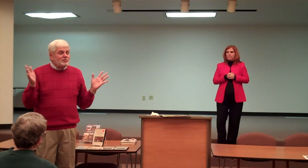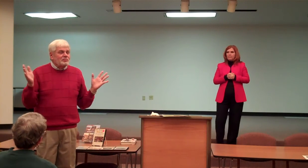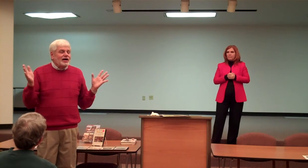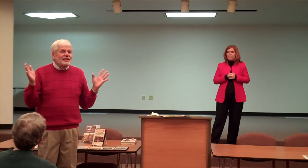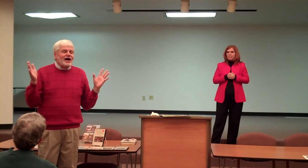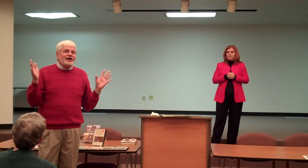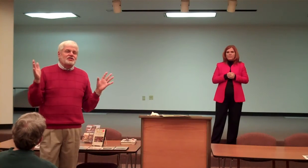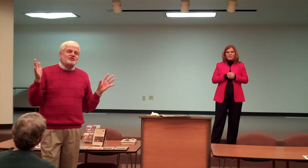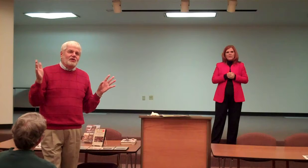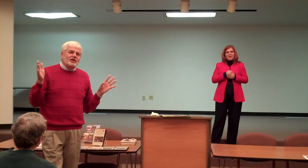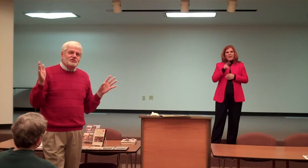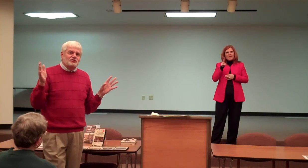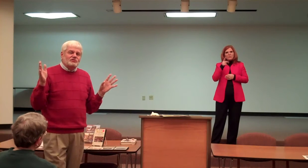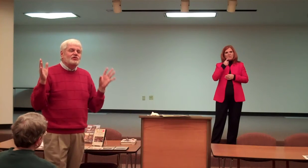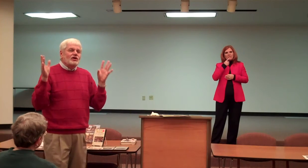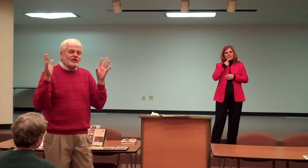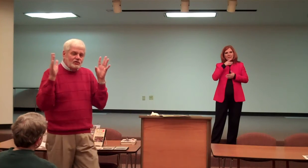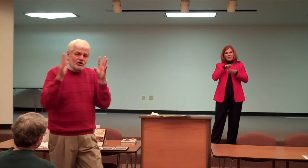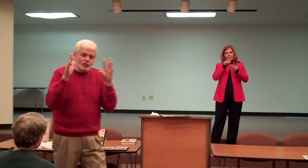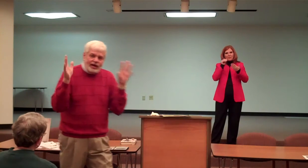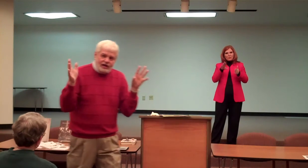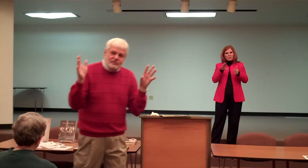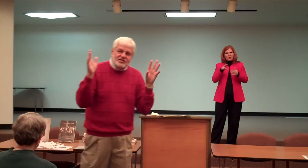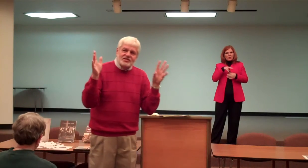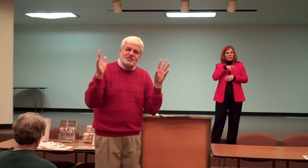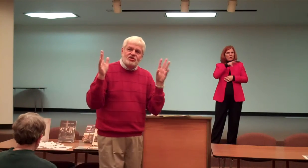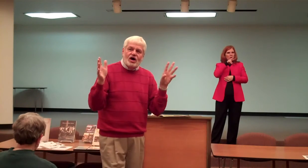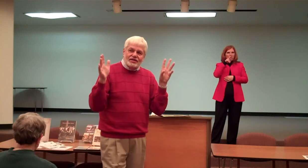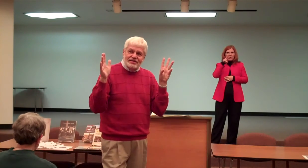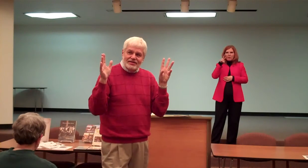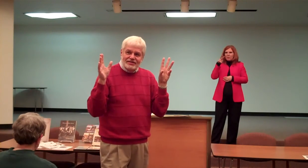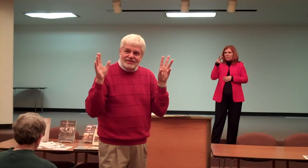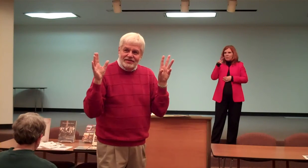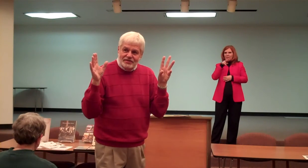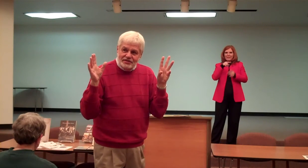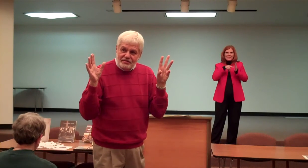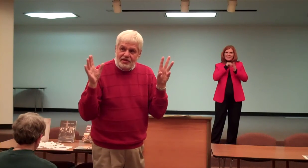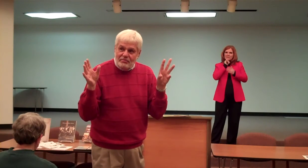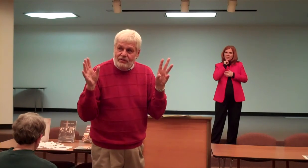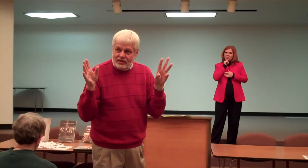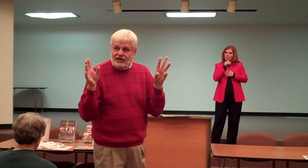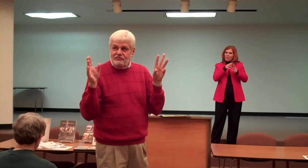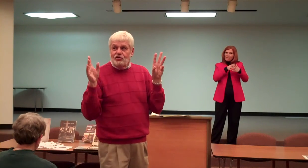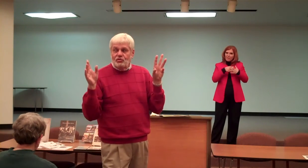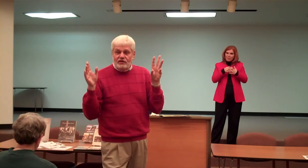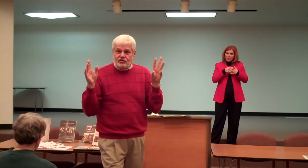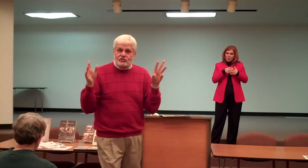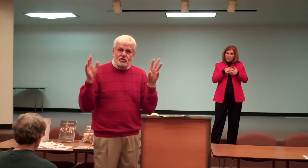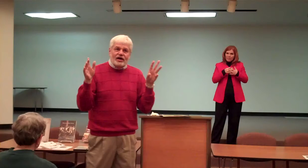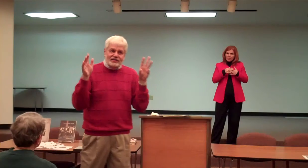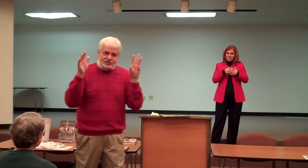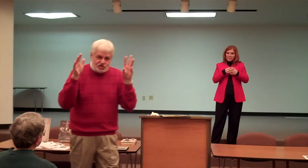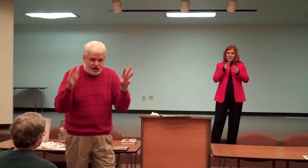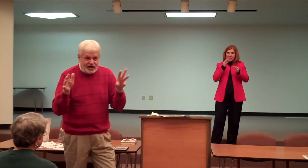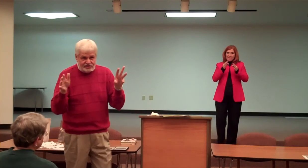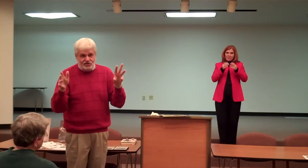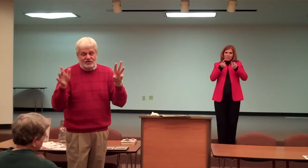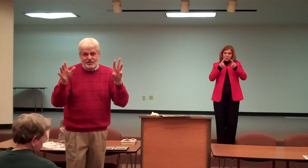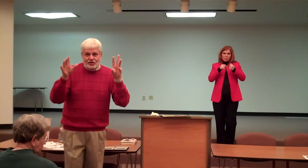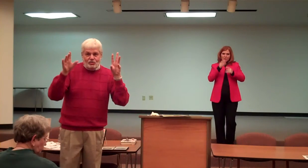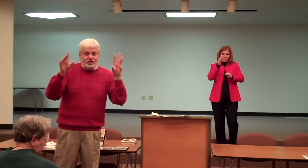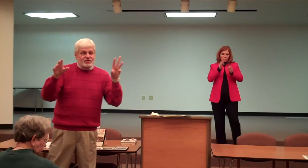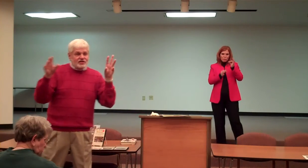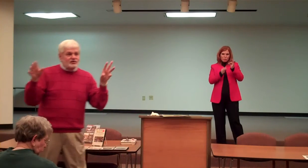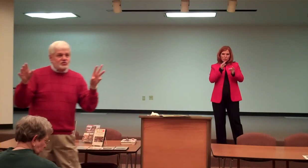You see, I used to tell my students, look around. This is not the America. If you're trying to